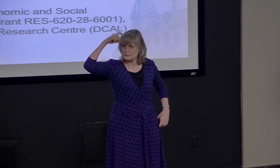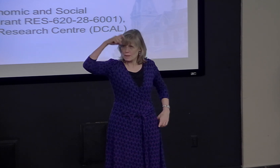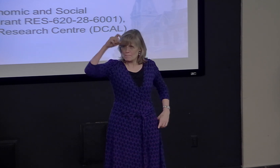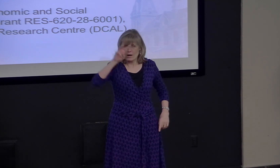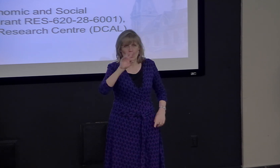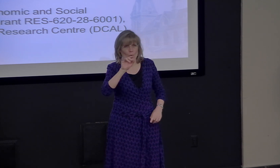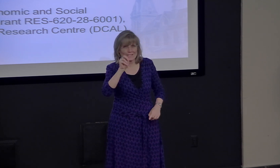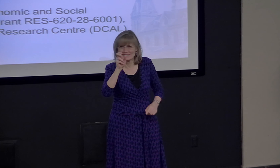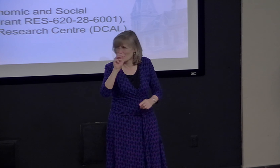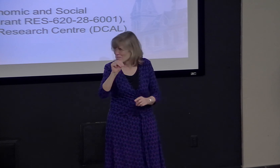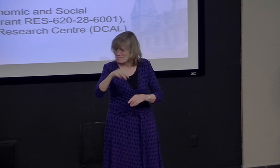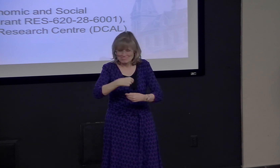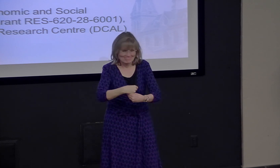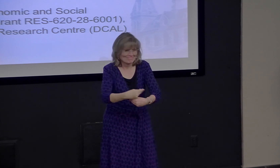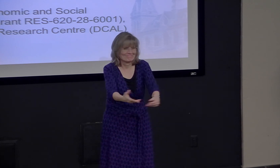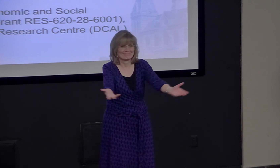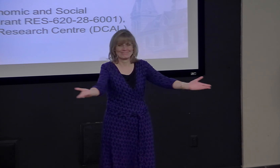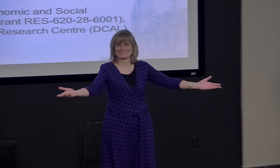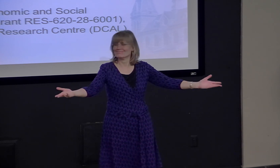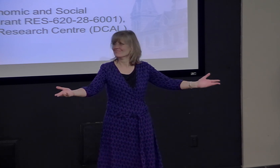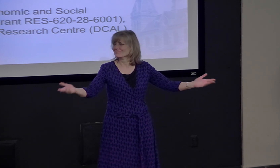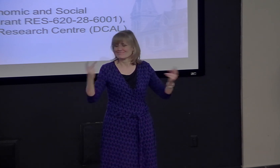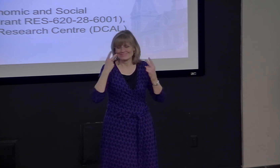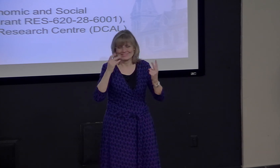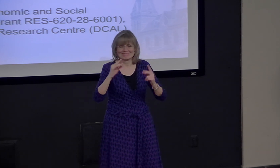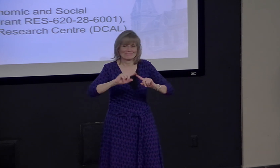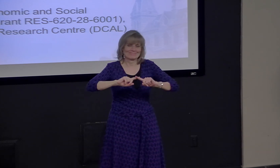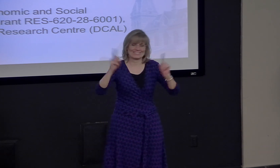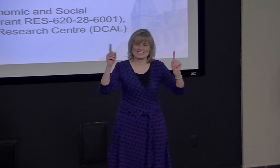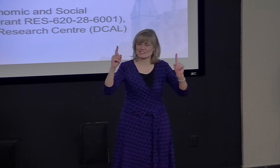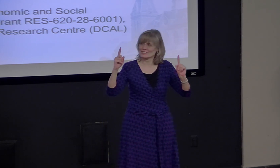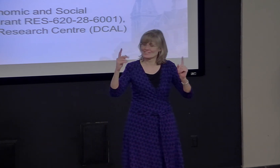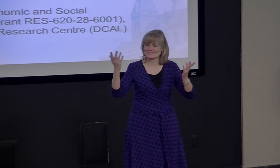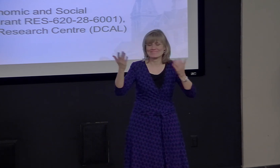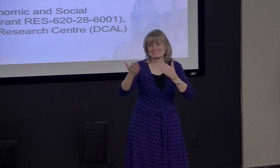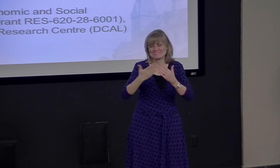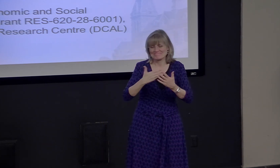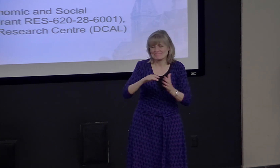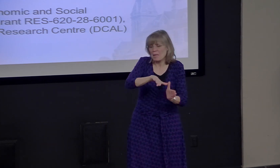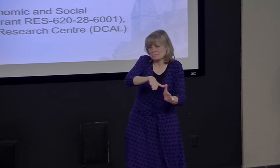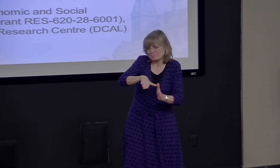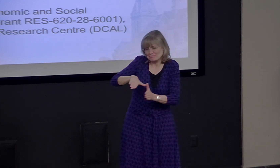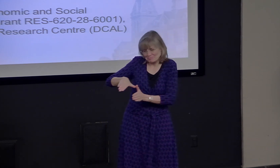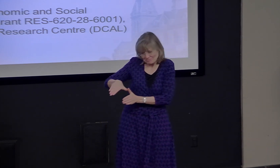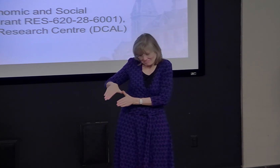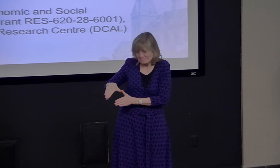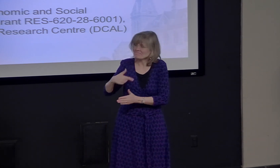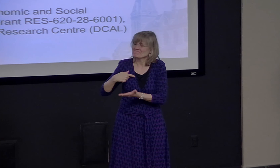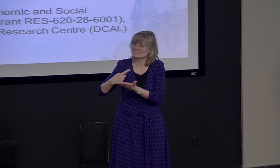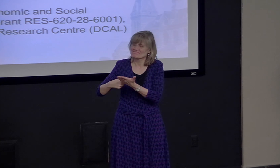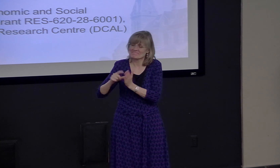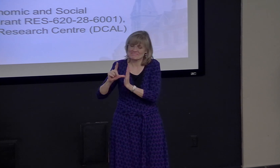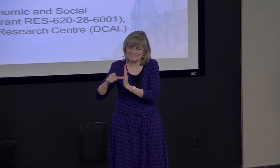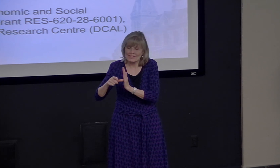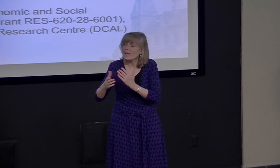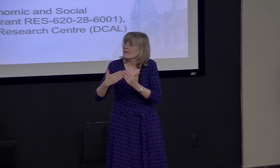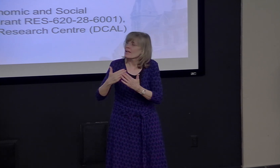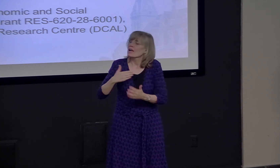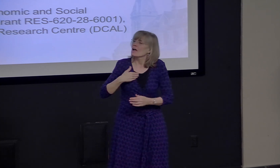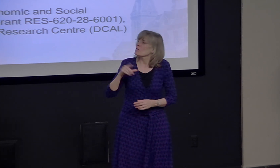of wisdom and have that test done to see if there was presented something different. We can discuss that